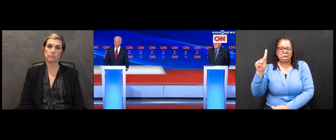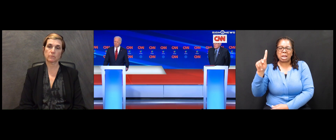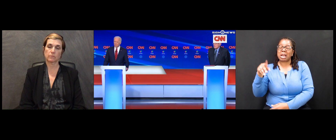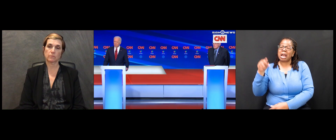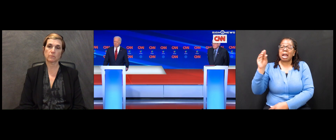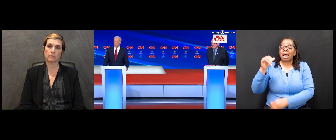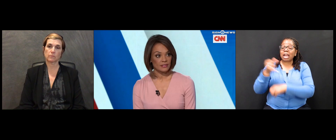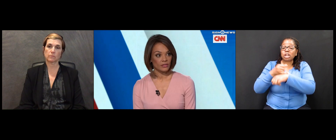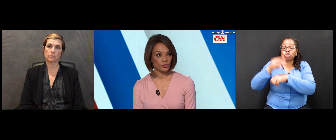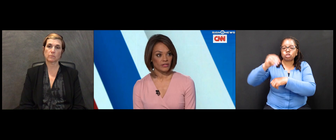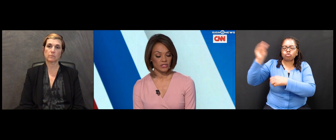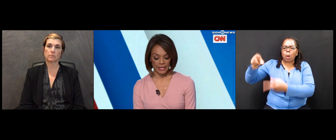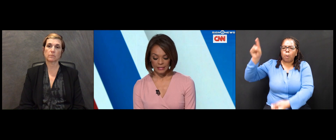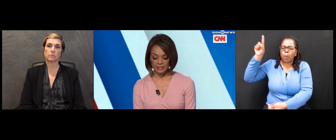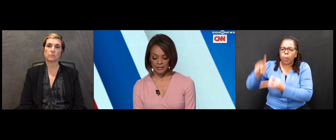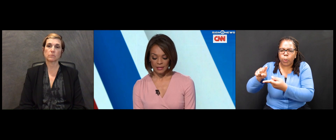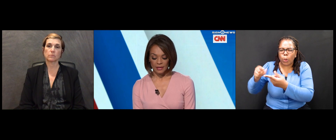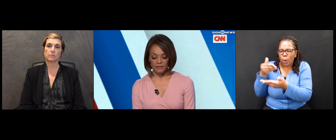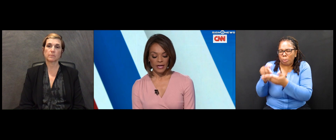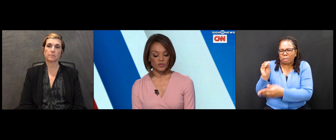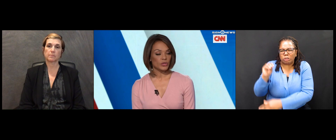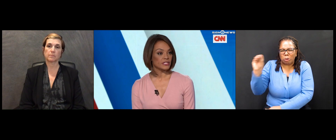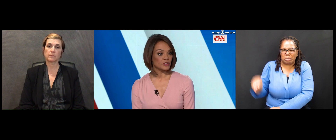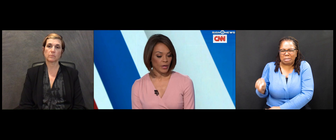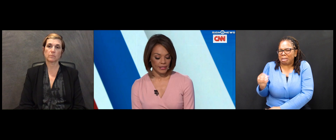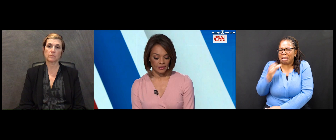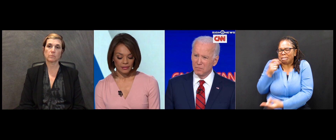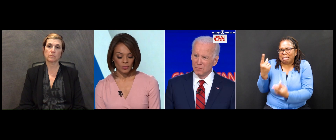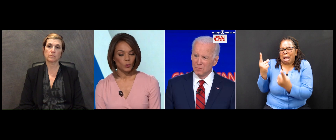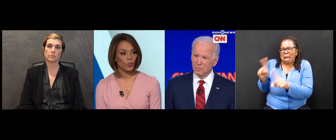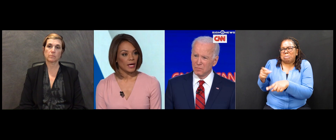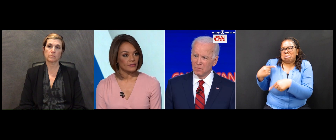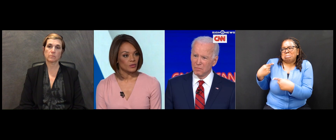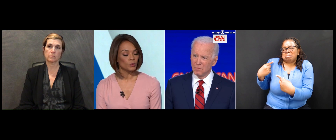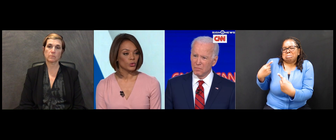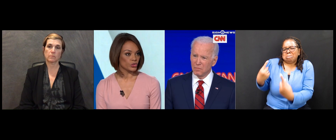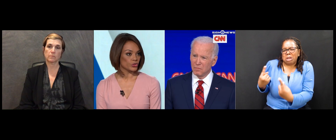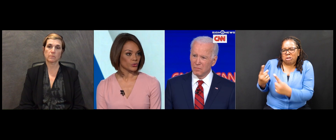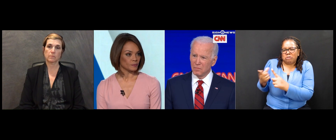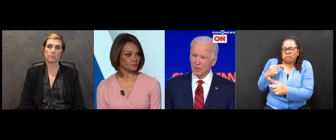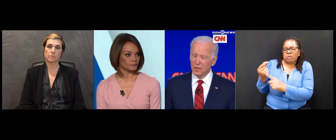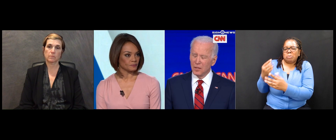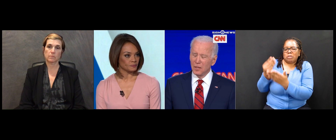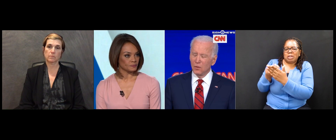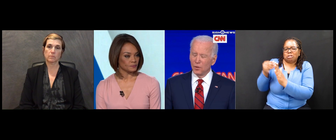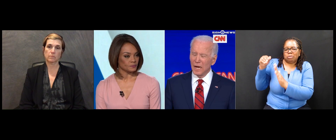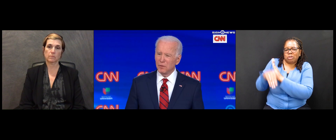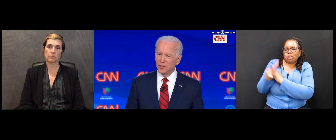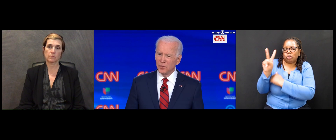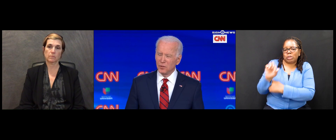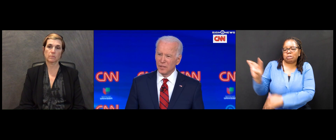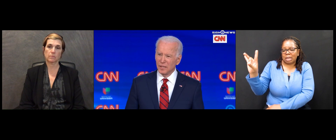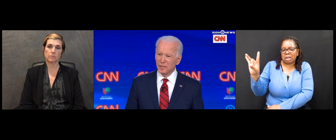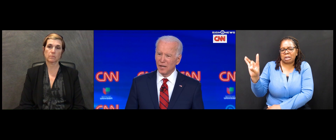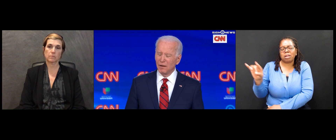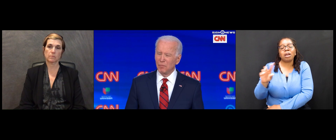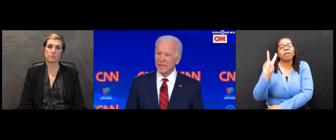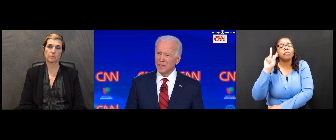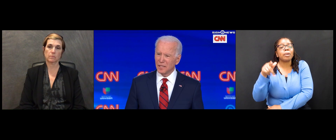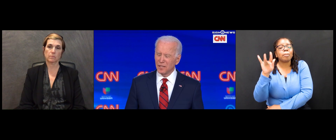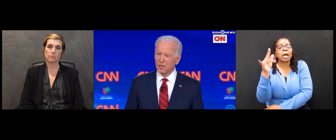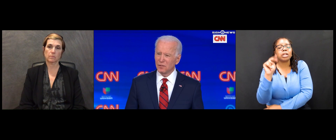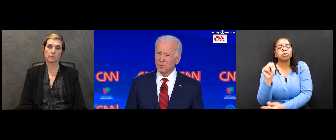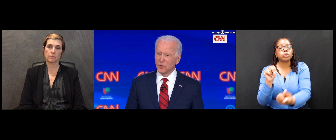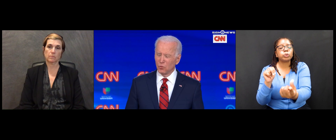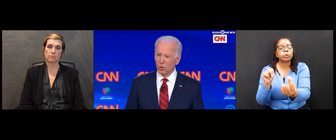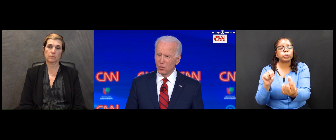the financial crisis in 2008. Vice President Biden, what would you do? What I would do is make